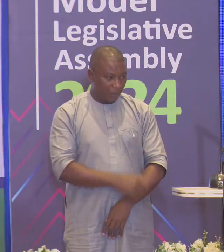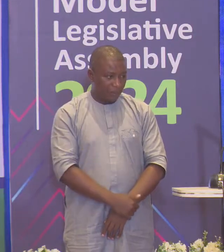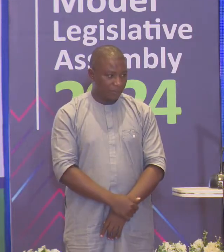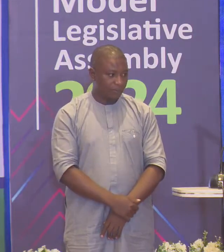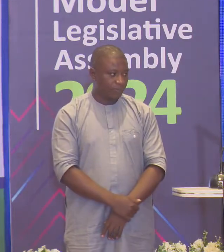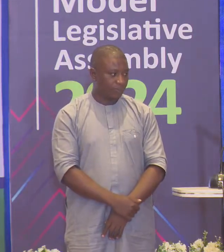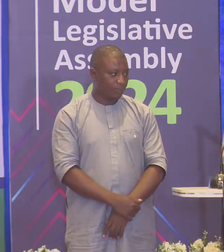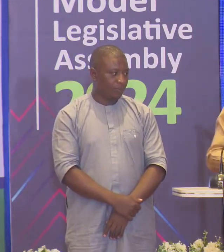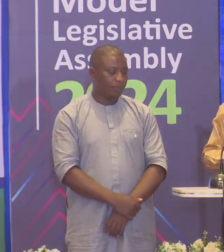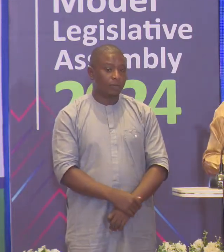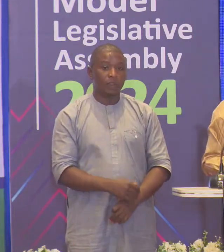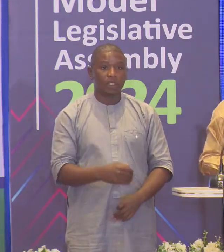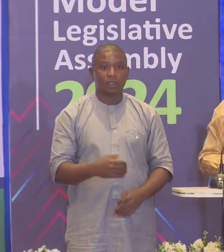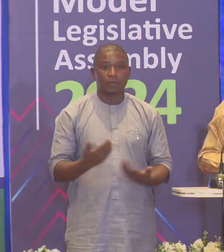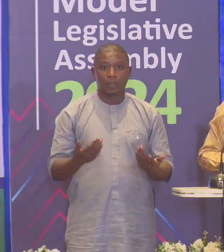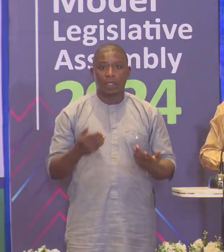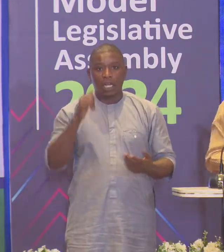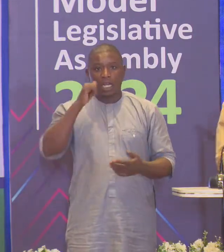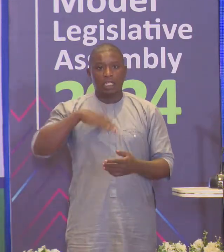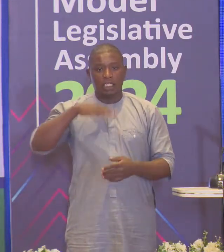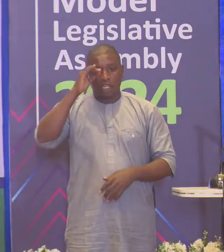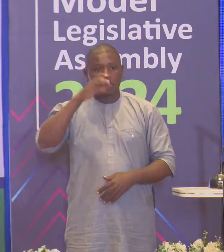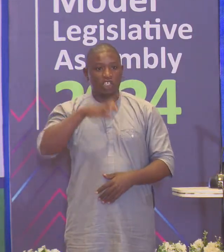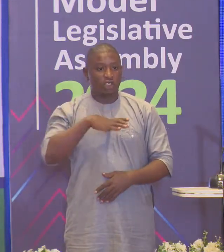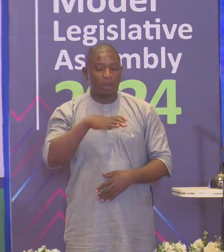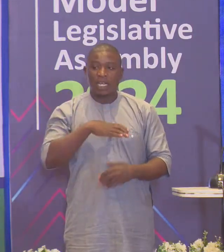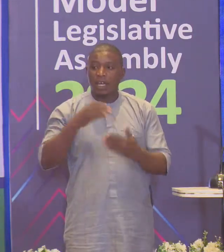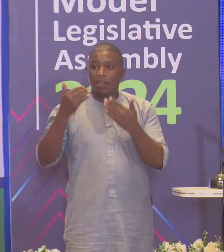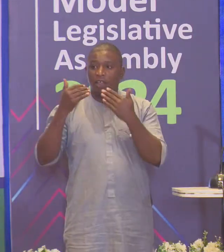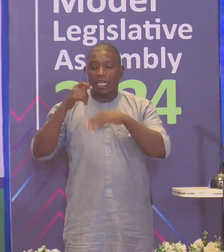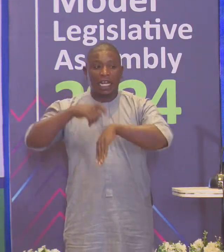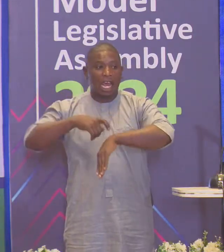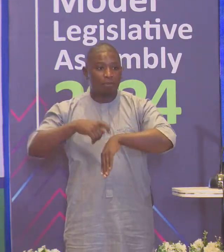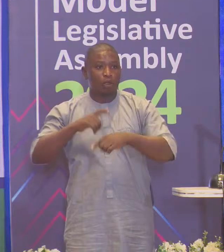All right. Invited guests, distinguished ladies and gentlemen, time to